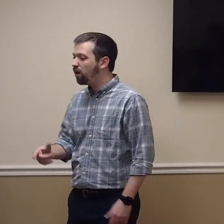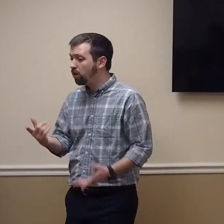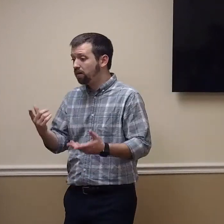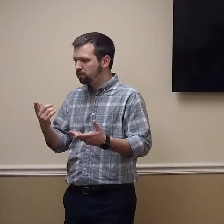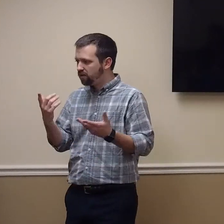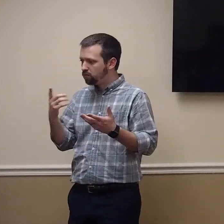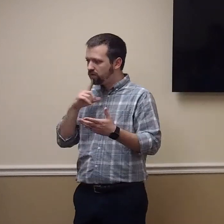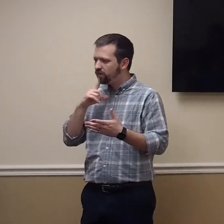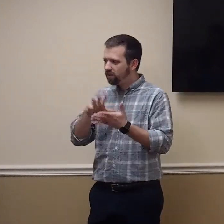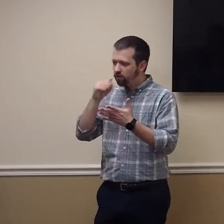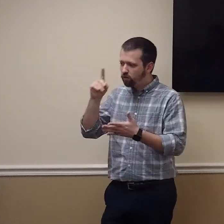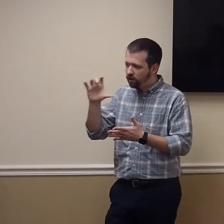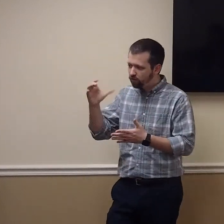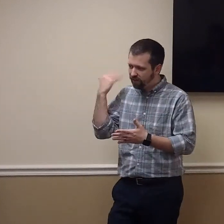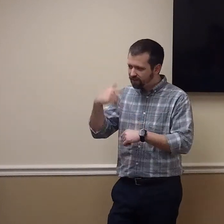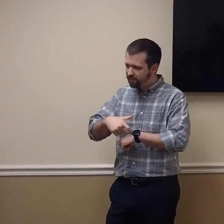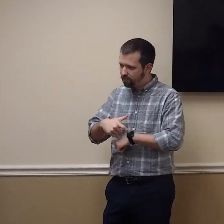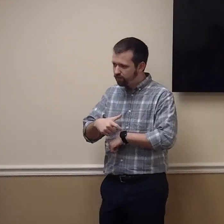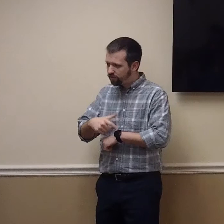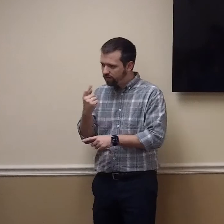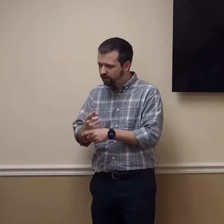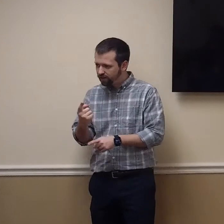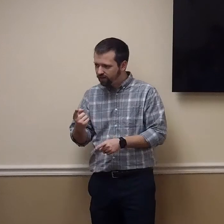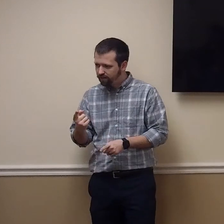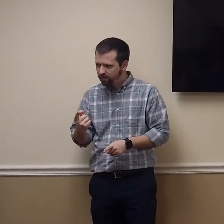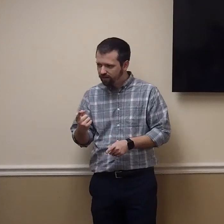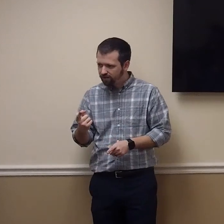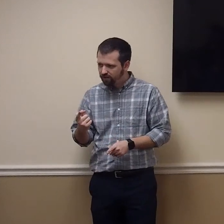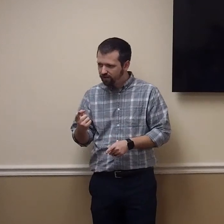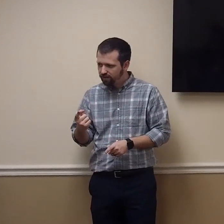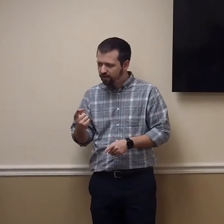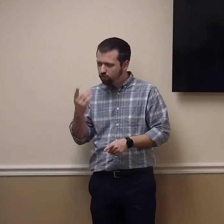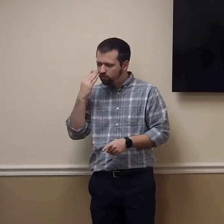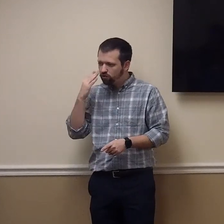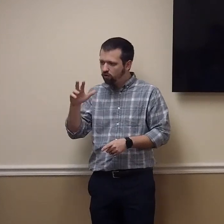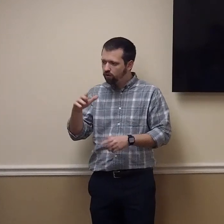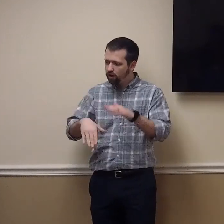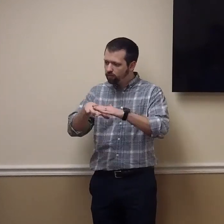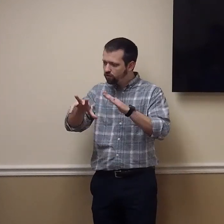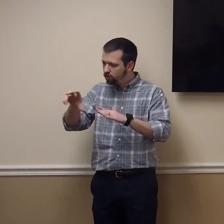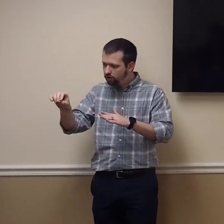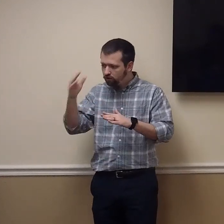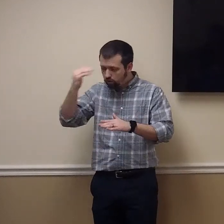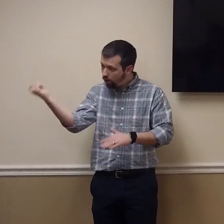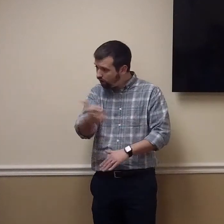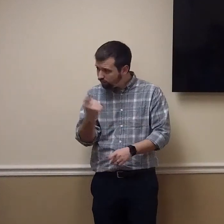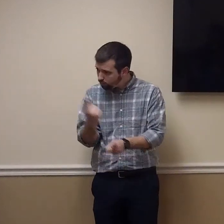well, when did we learn 100 last time, right? Because once you know 30, you know all of them,